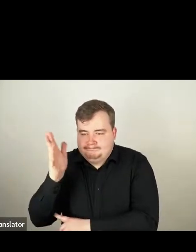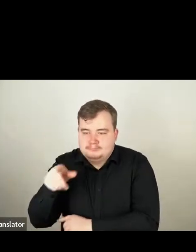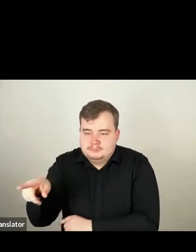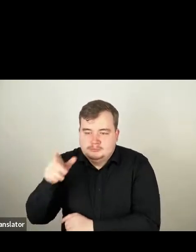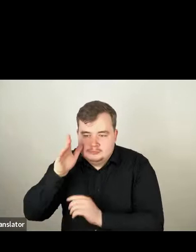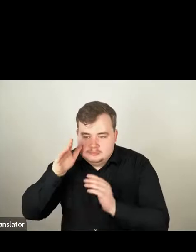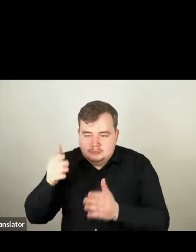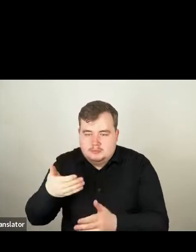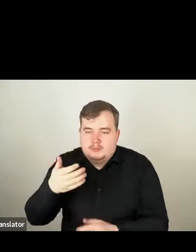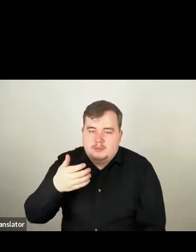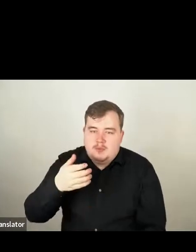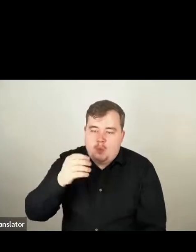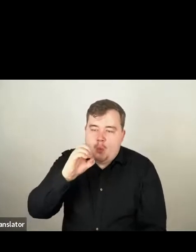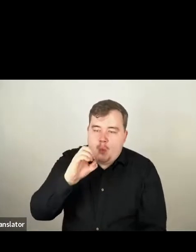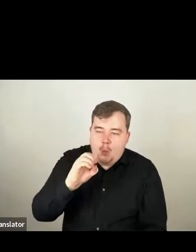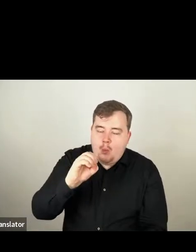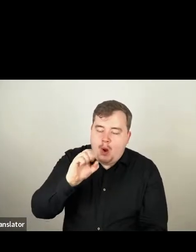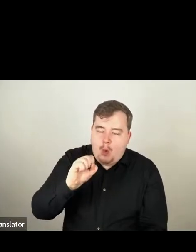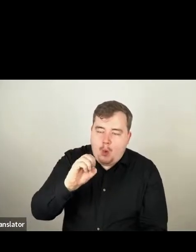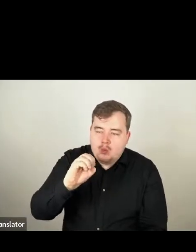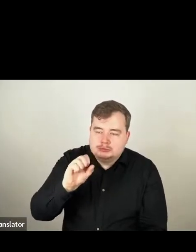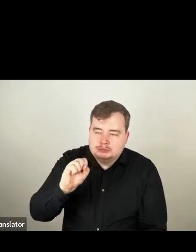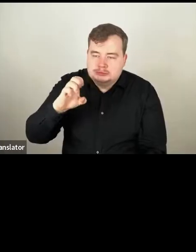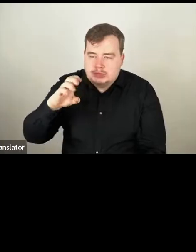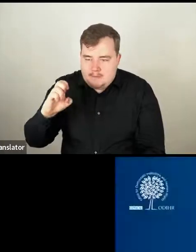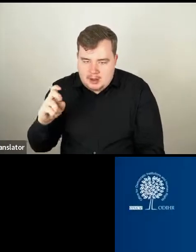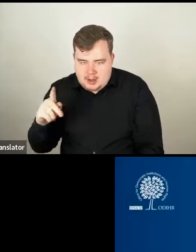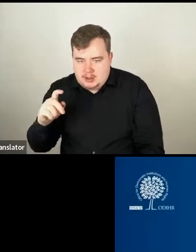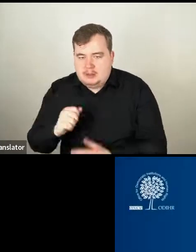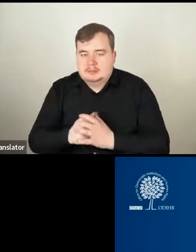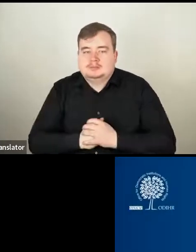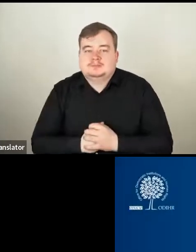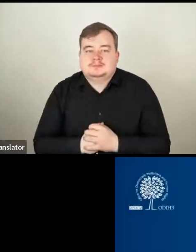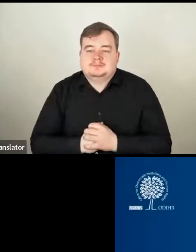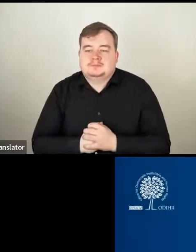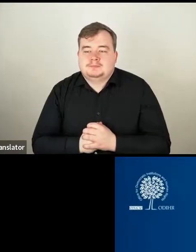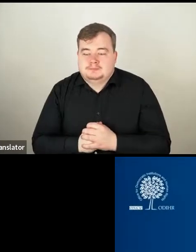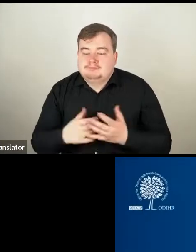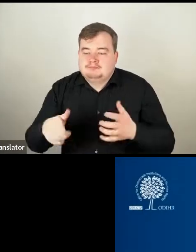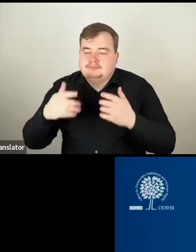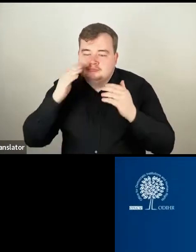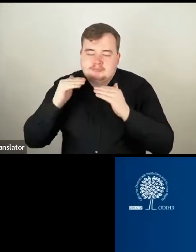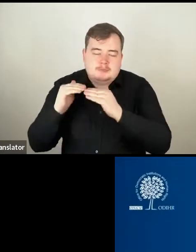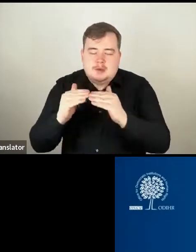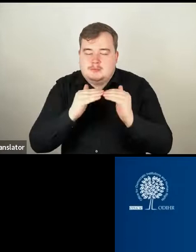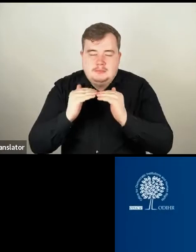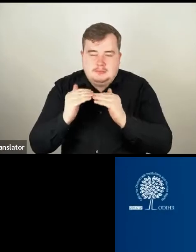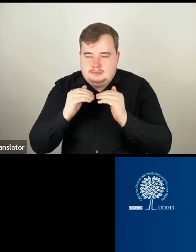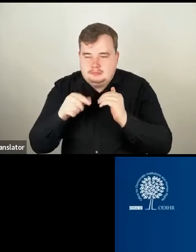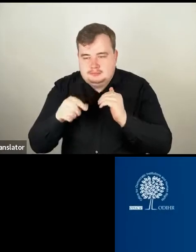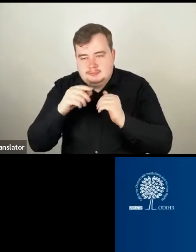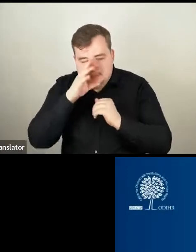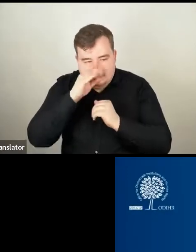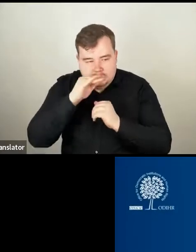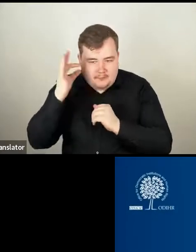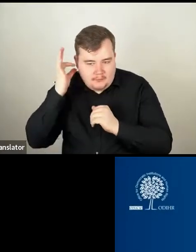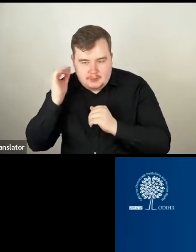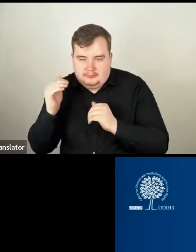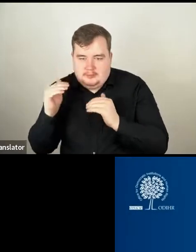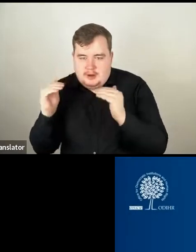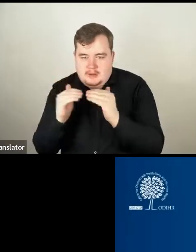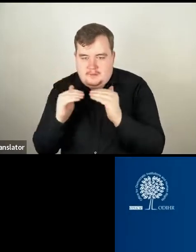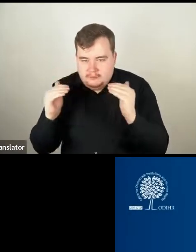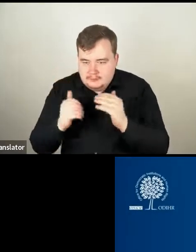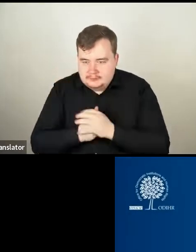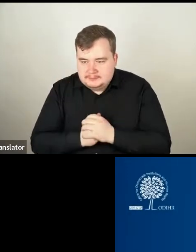Institutions and Human Rights. Katarina, a true leader for gender equality in our